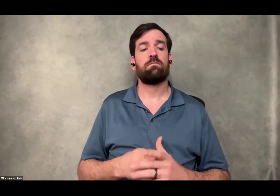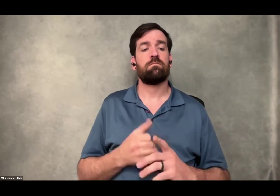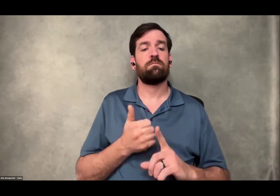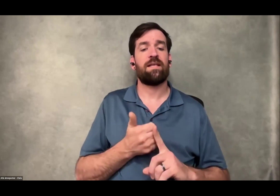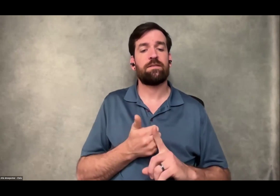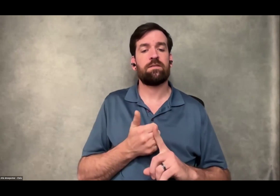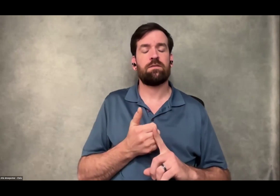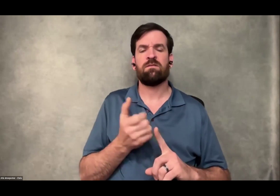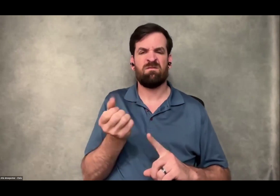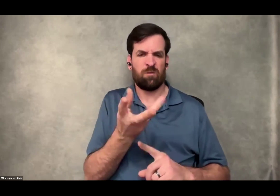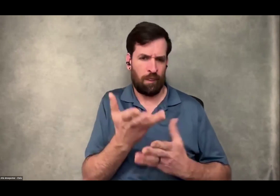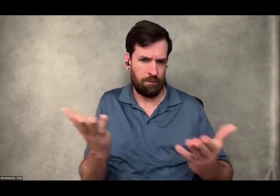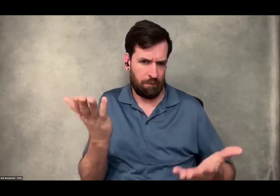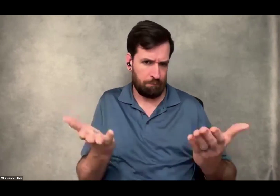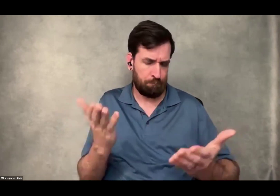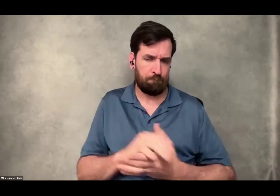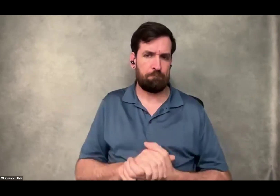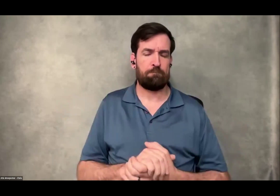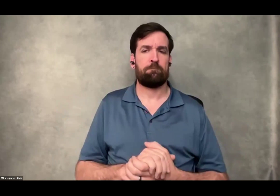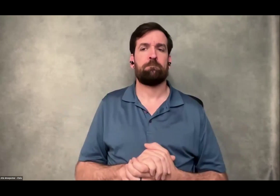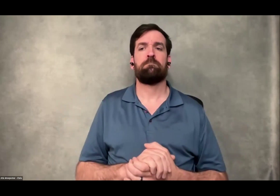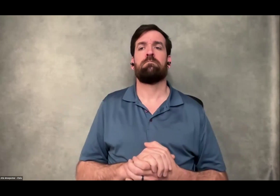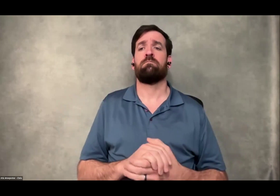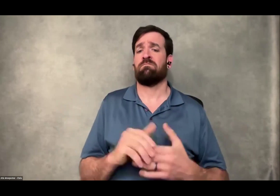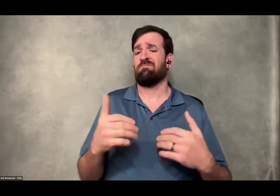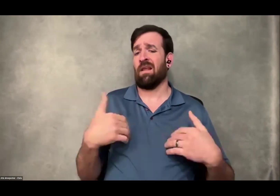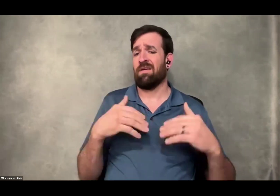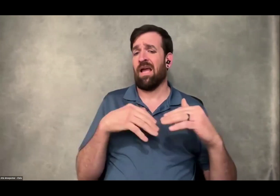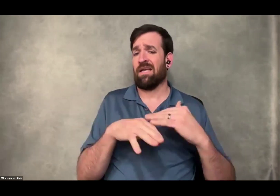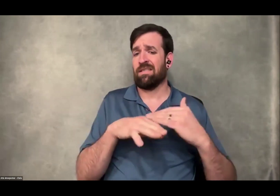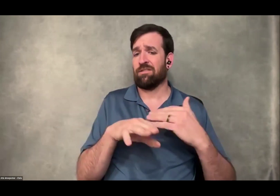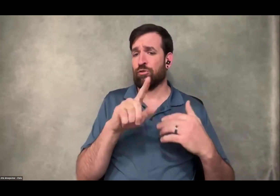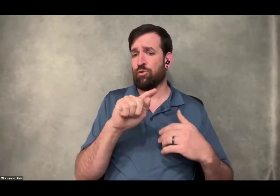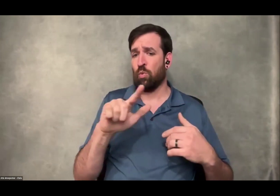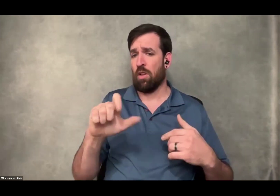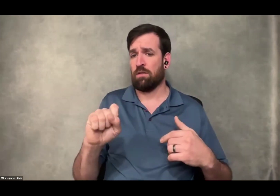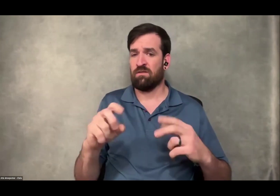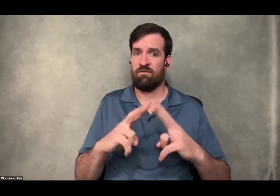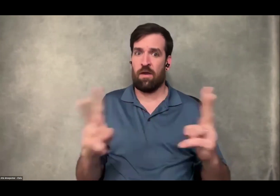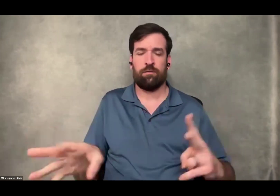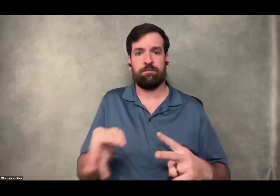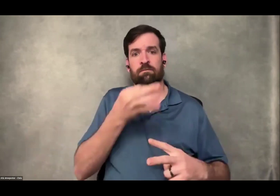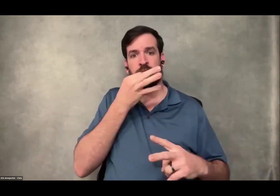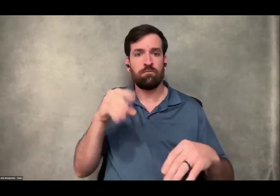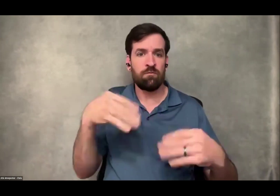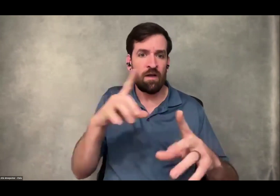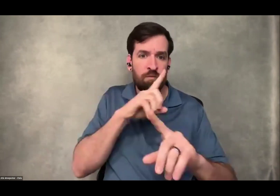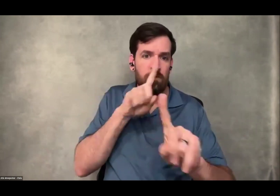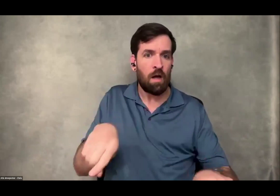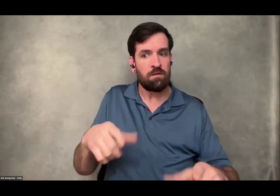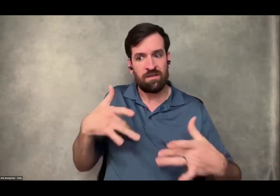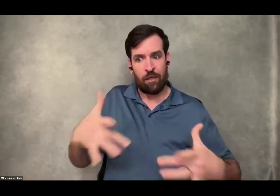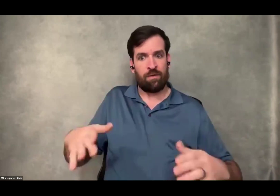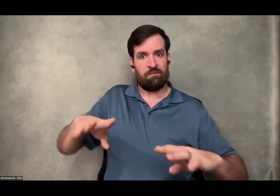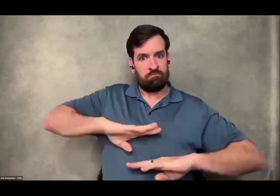either one of a couple of things, right? So we have access to these tools that are really good at giving us responses that are satisfactory,